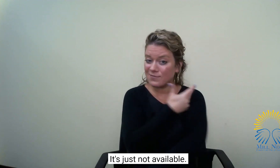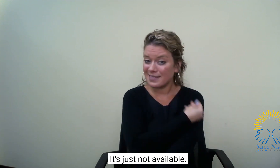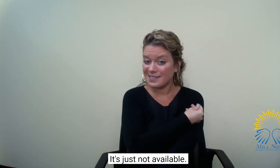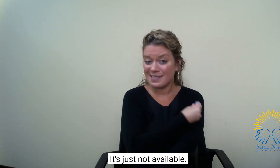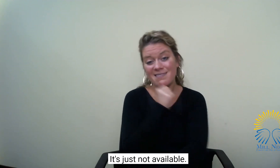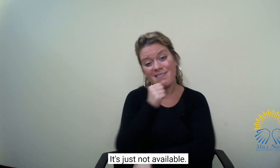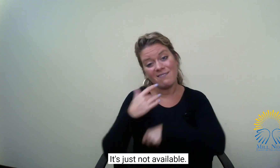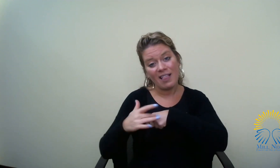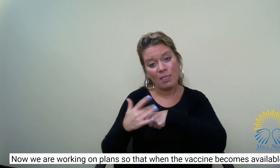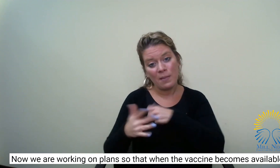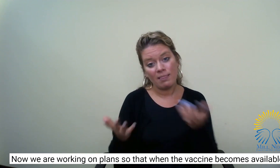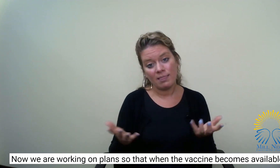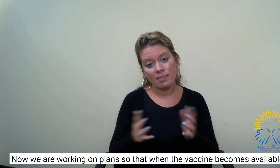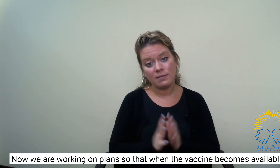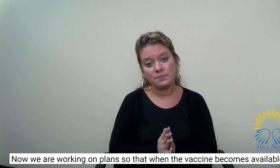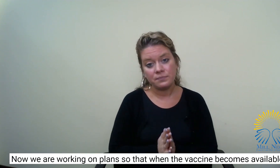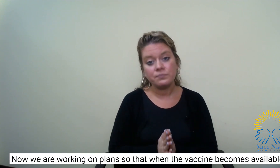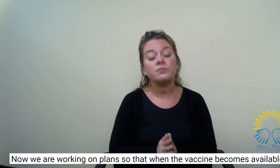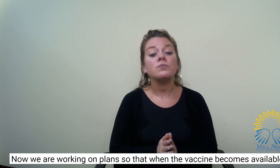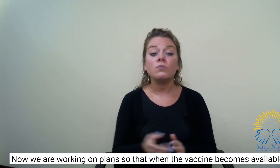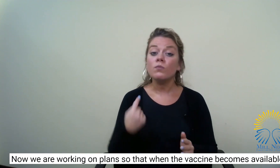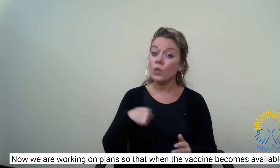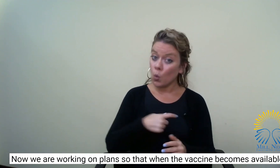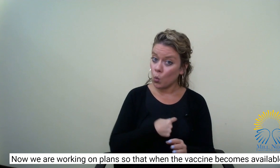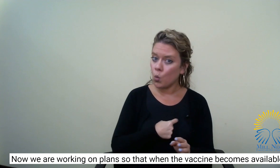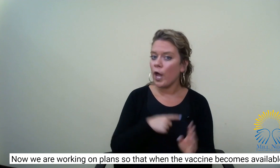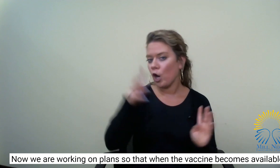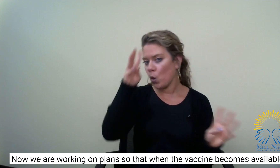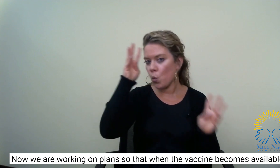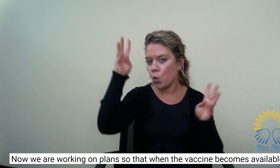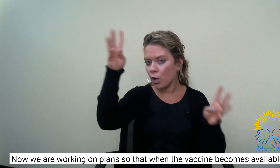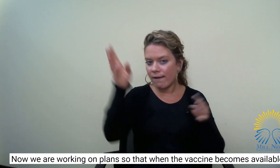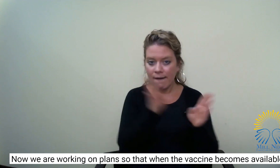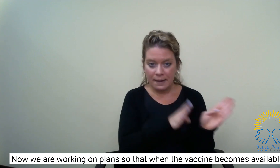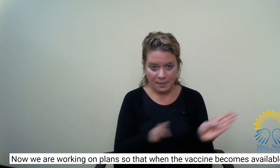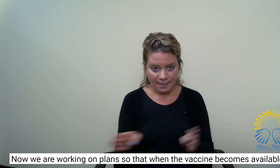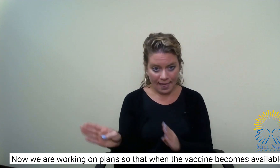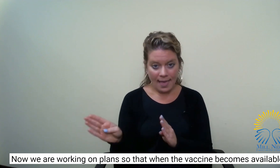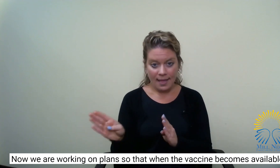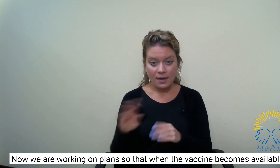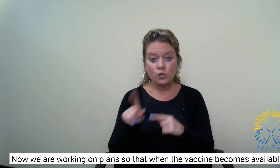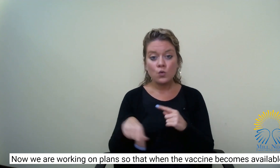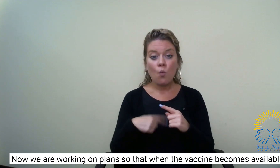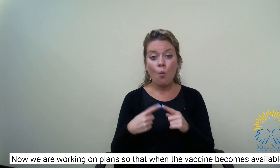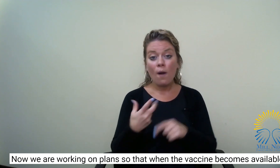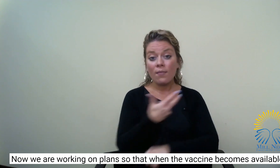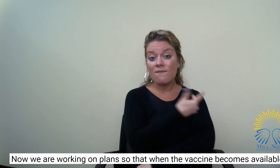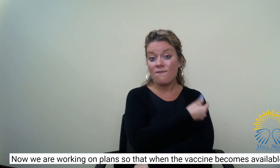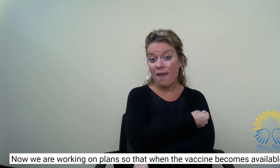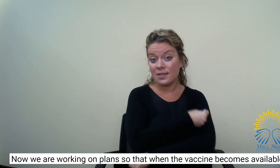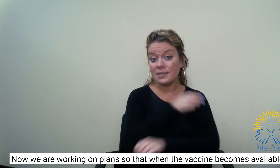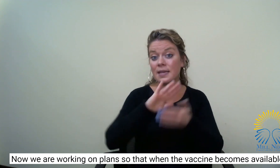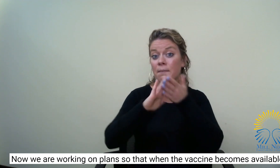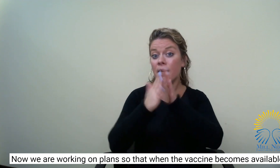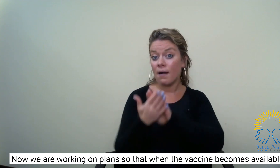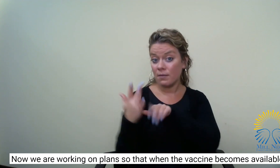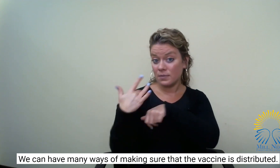available. Now, we are working on plans so that when the vaccine becomes available, we can